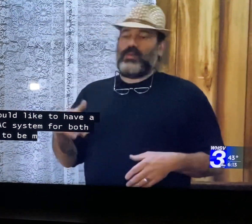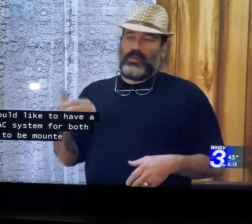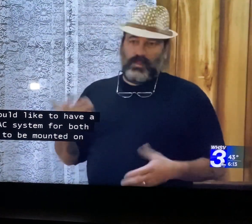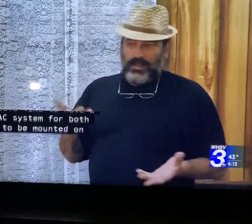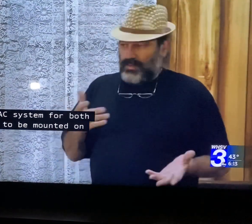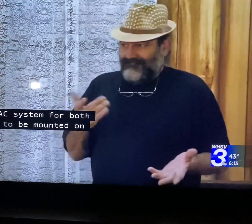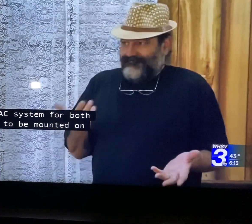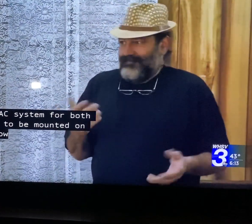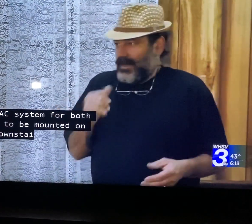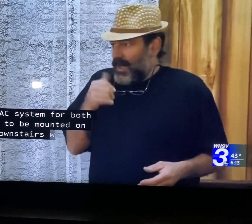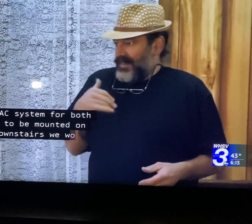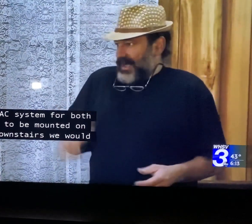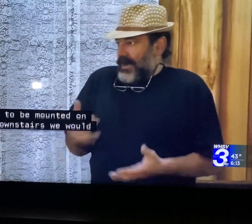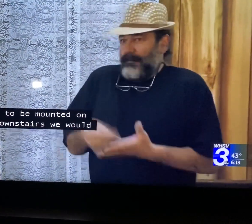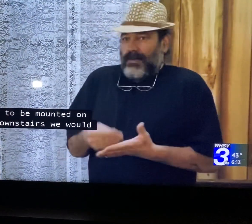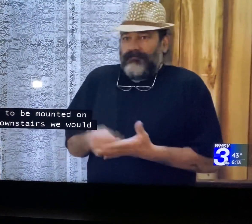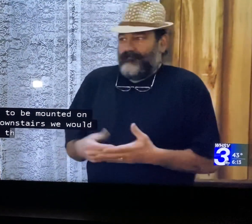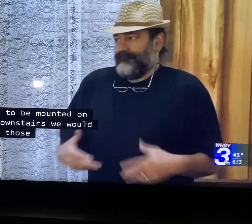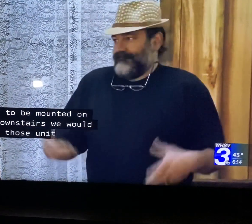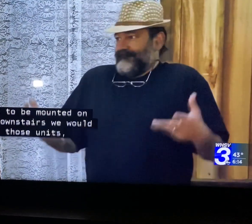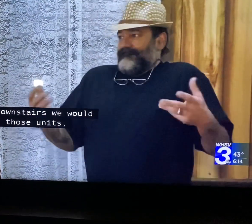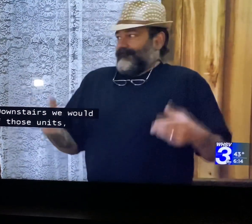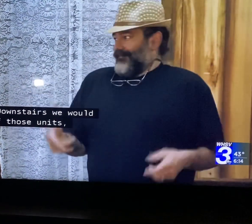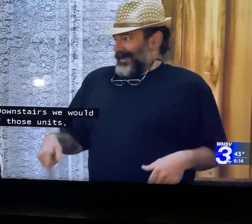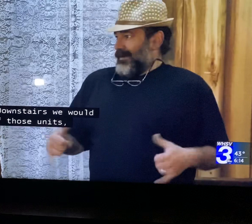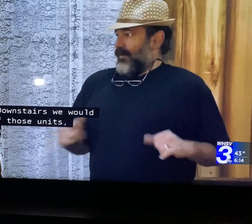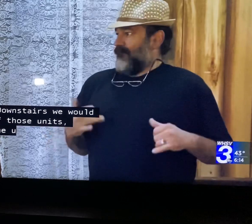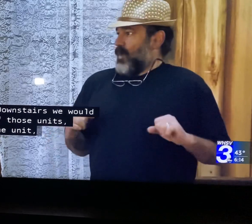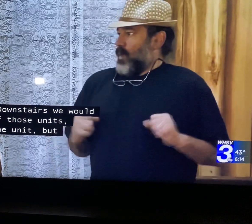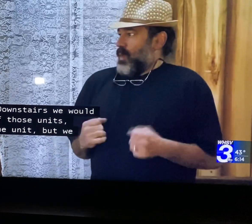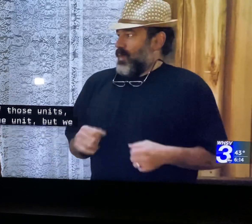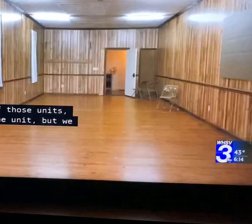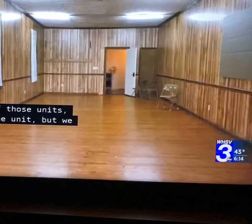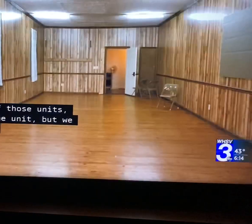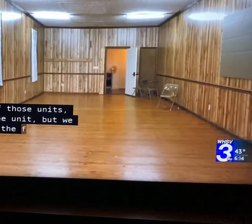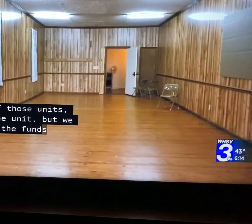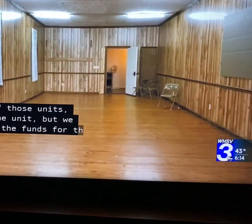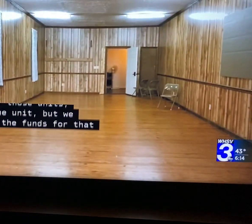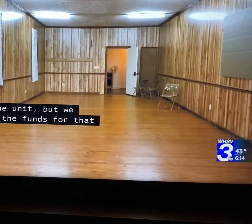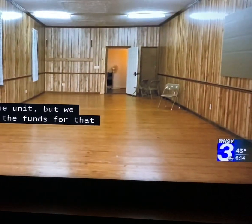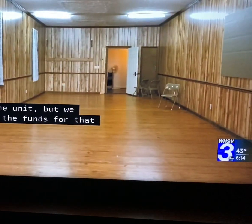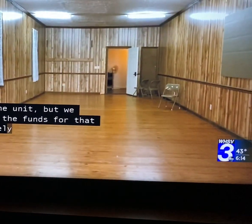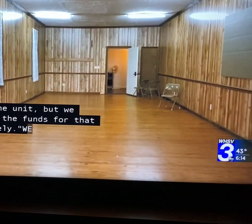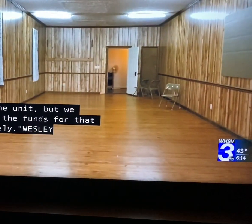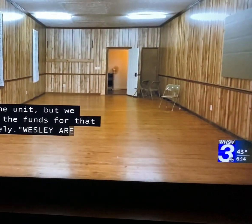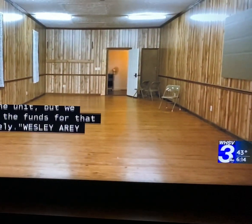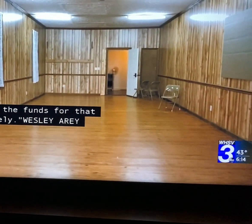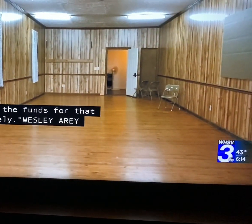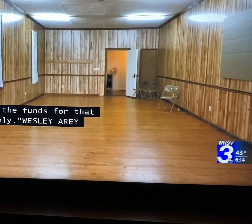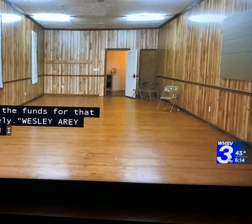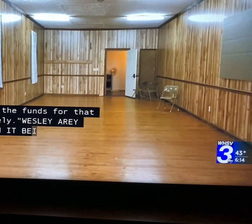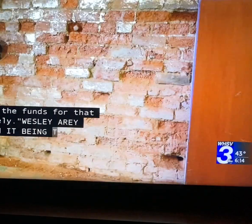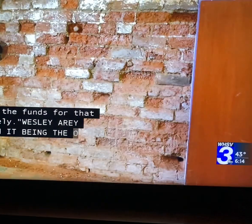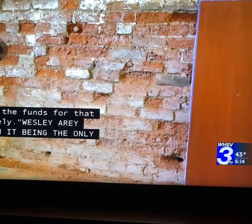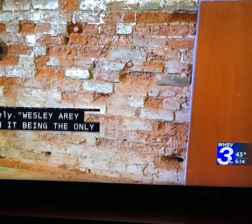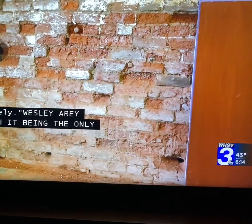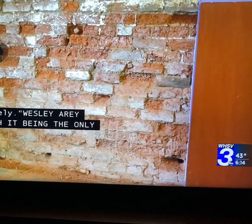Downstairs, we would need two of those units, upstairs one unit, but we don't have the funds for that, unfortunately. Wesley Aries says with it being the only deaf club left in